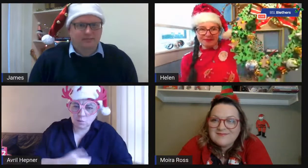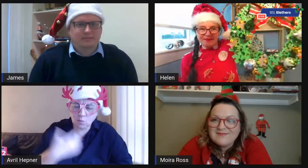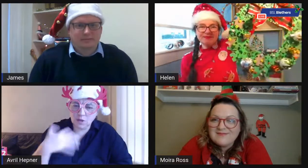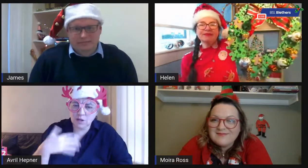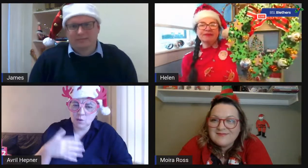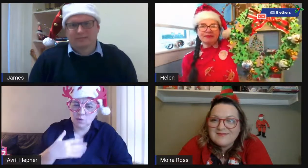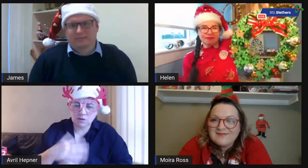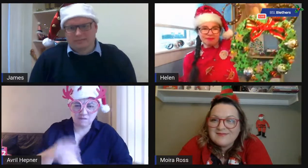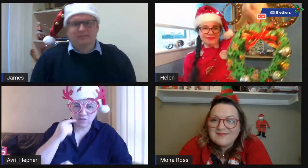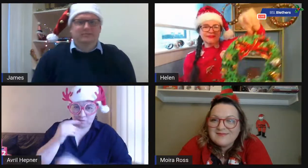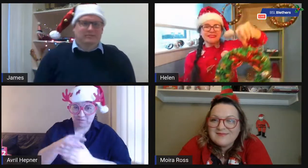Doesn't look like a jigsaw. Wow.